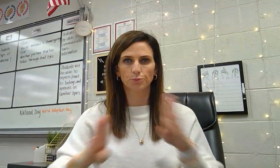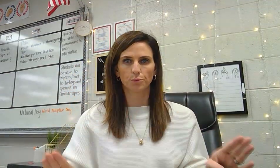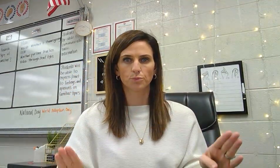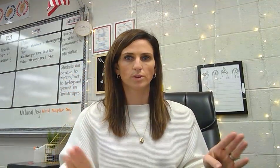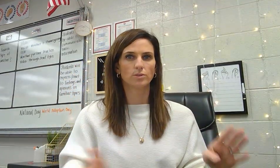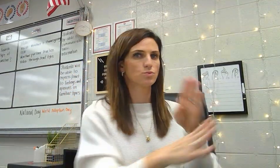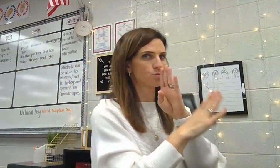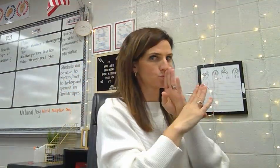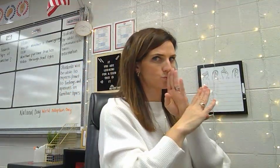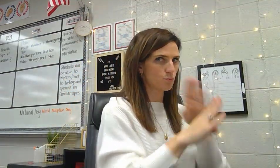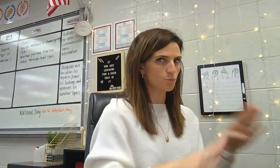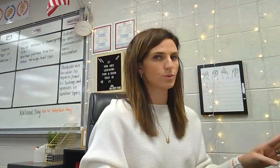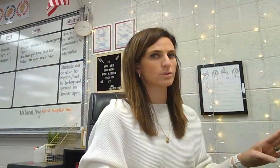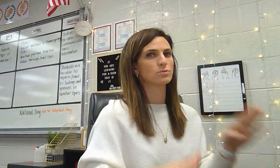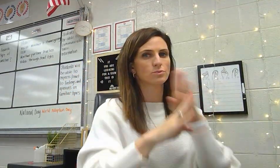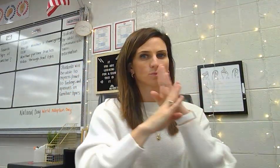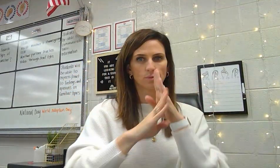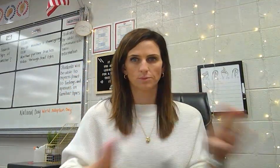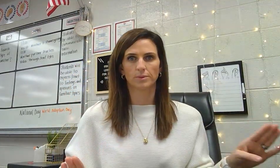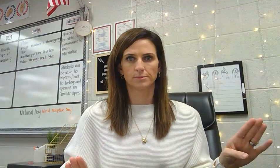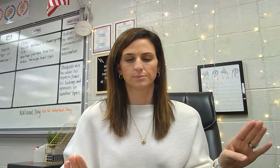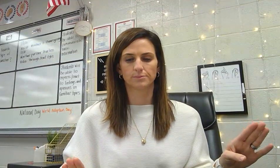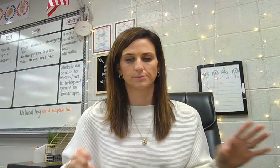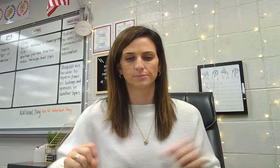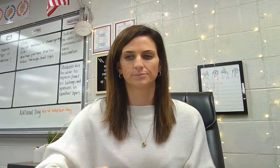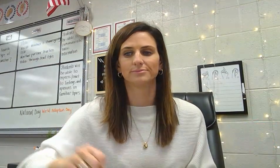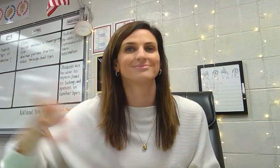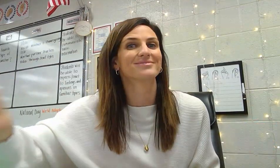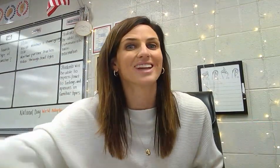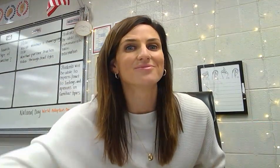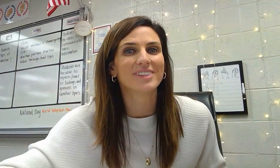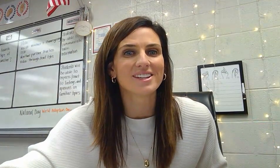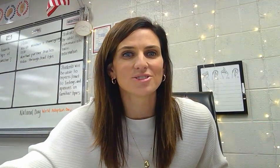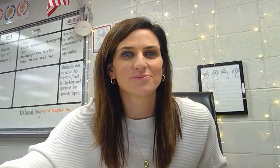Okay, finished.